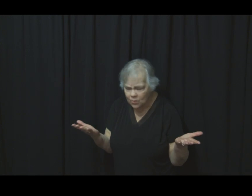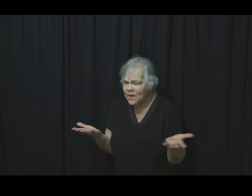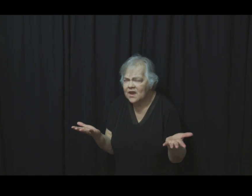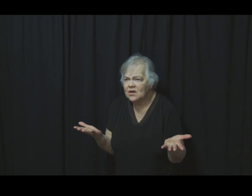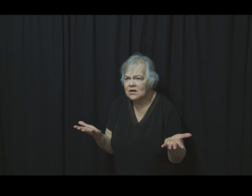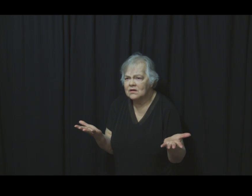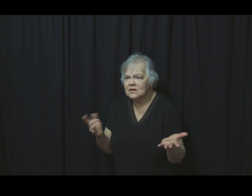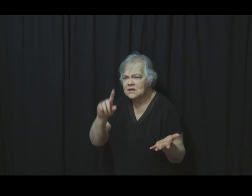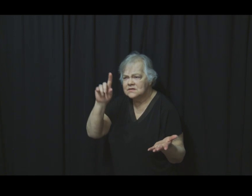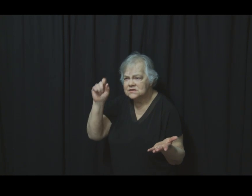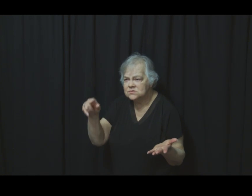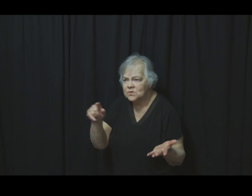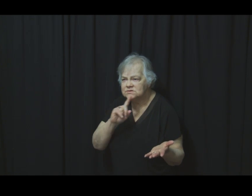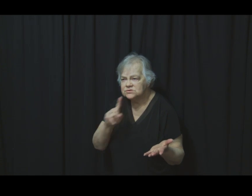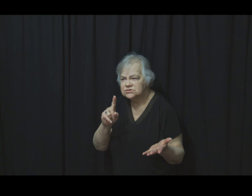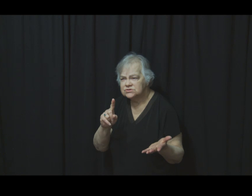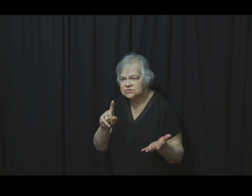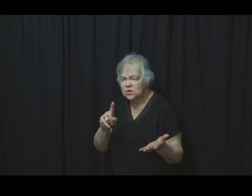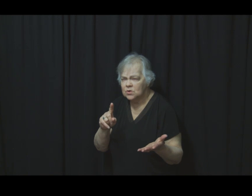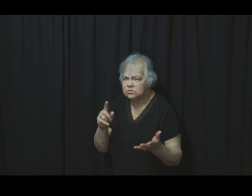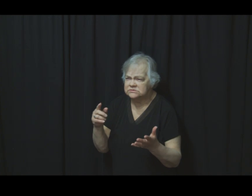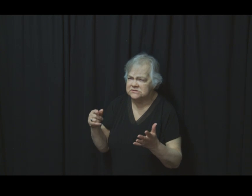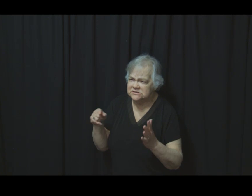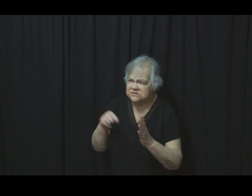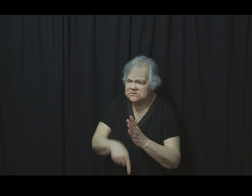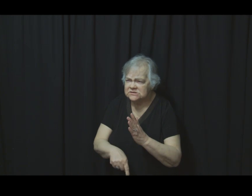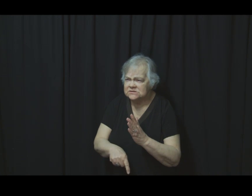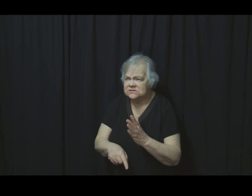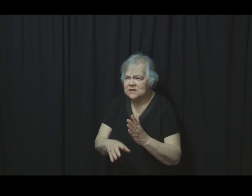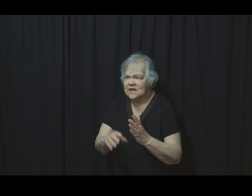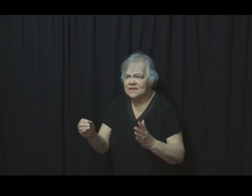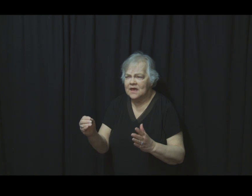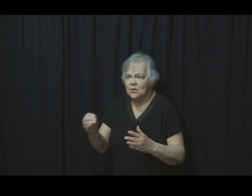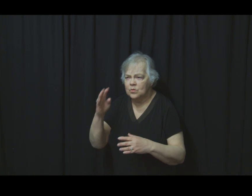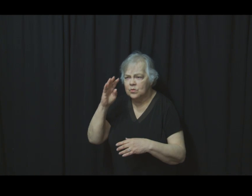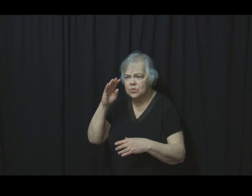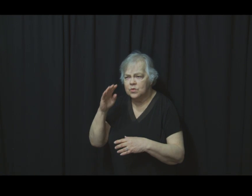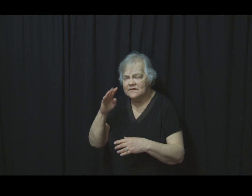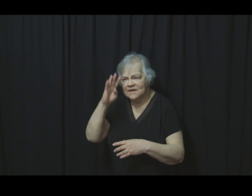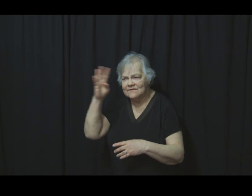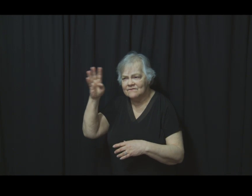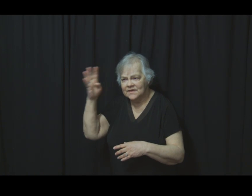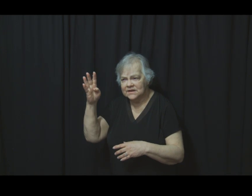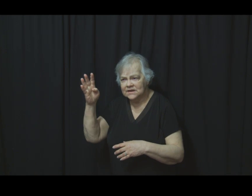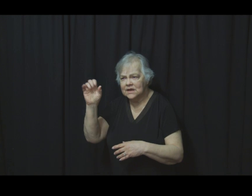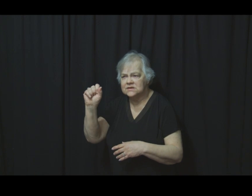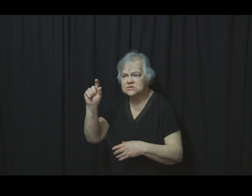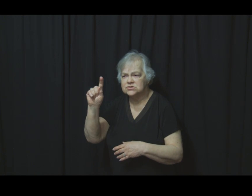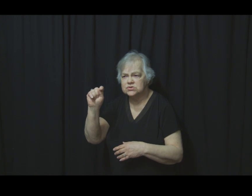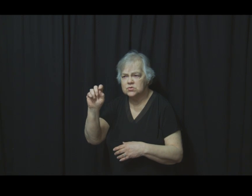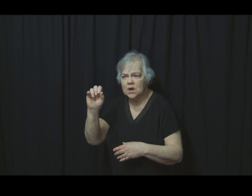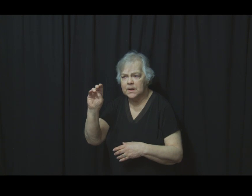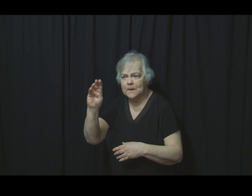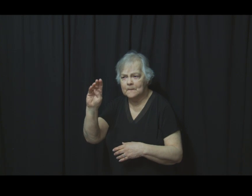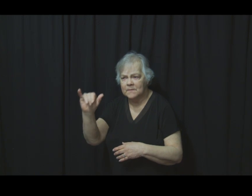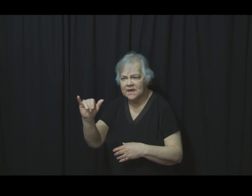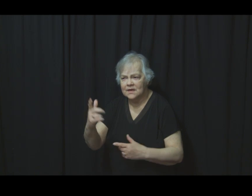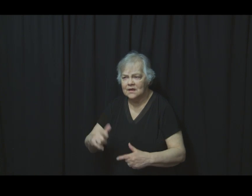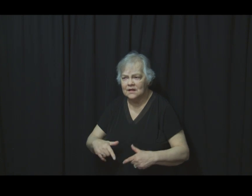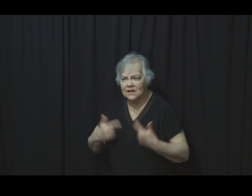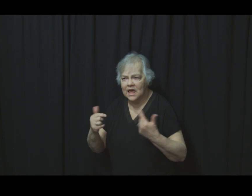question is so compelling that we've invented the science of astronomy. We've invented life science. We've